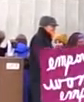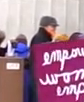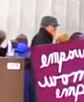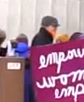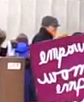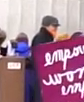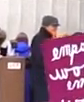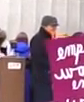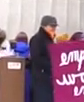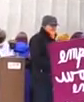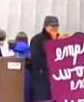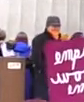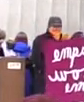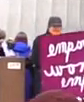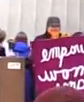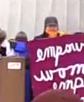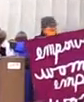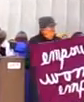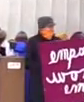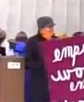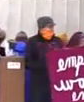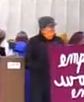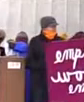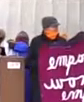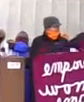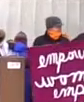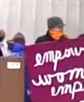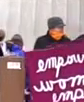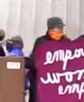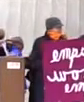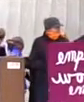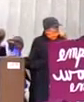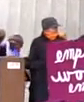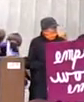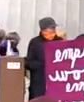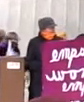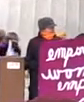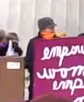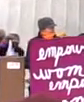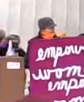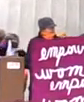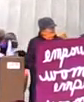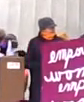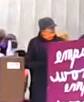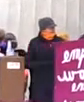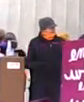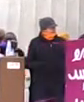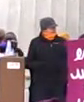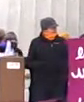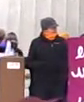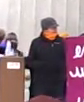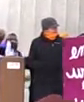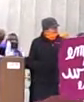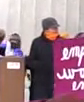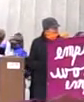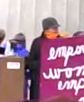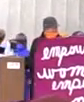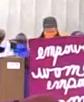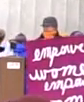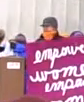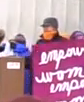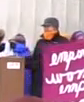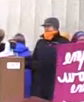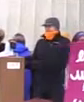Community Center in Morrisville. I worked very hard to get the first transgender governor elected, but we did not get